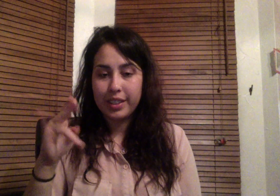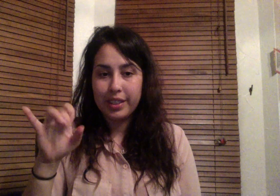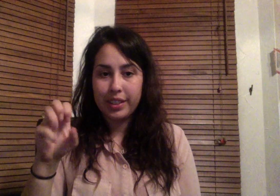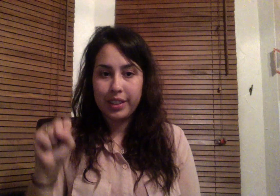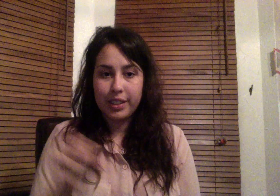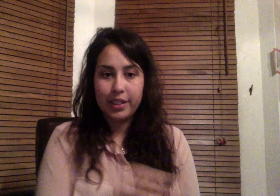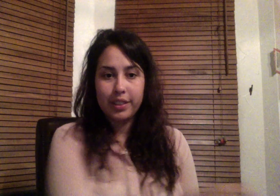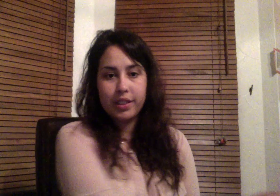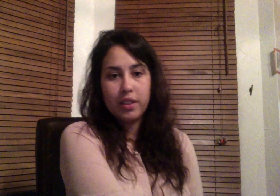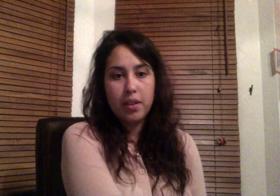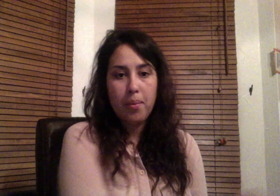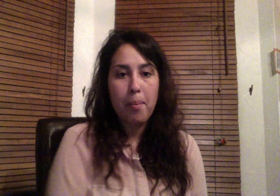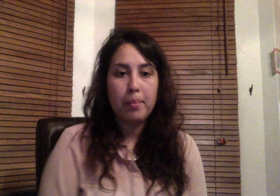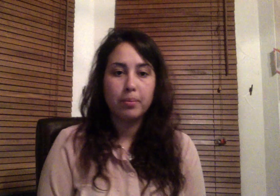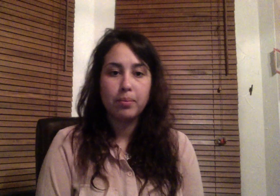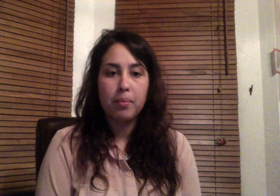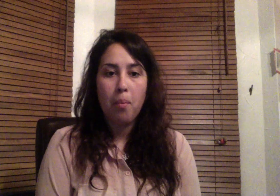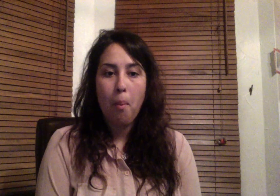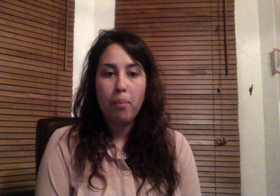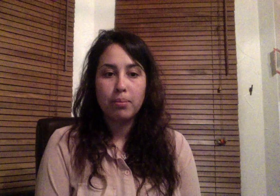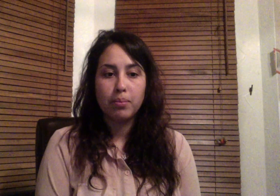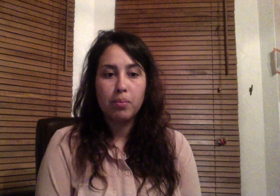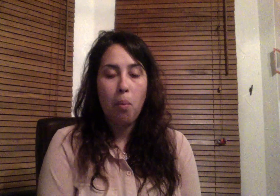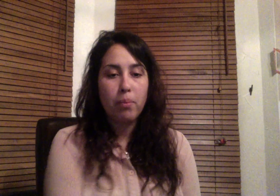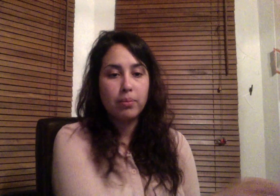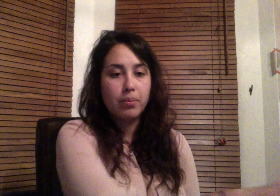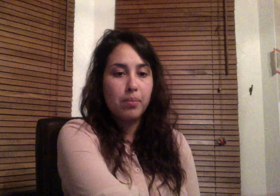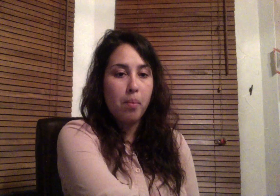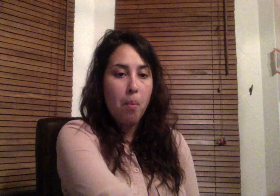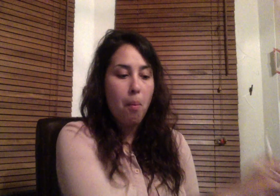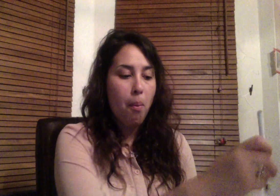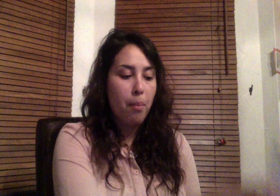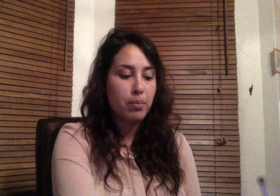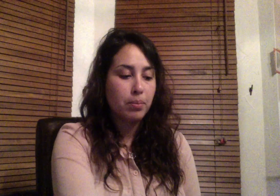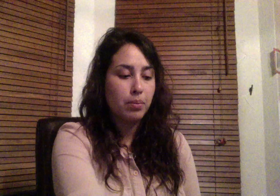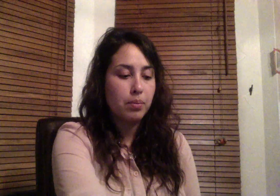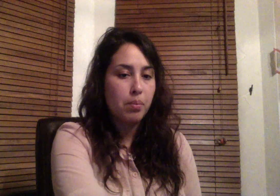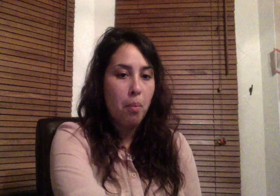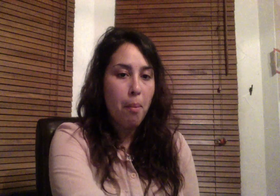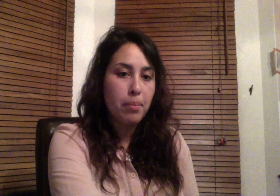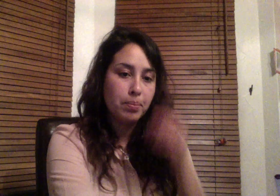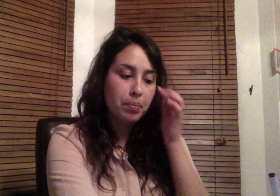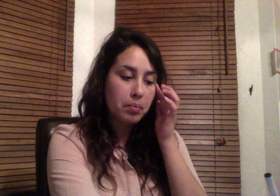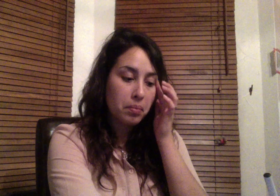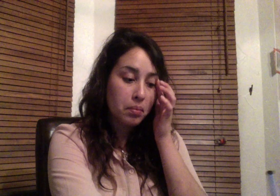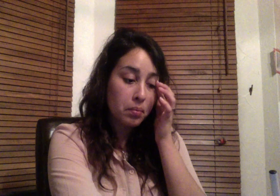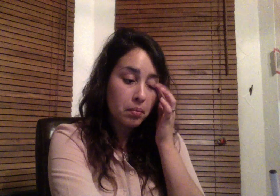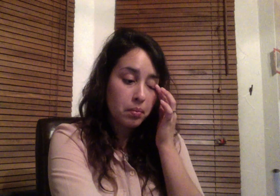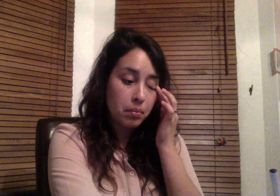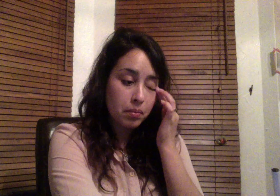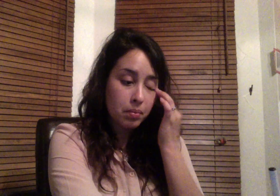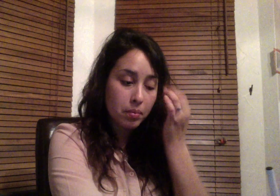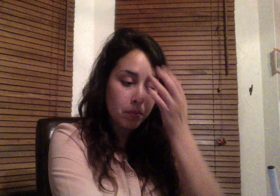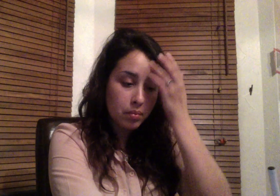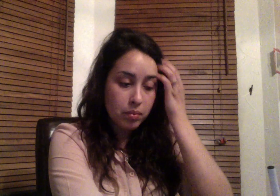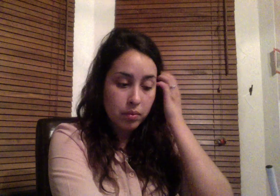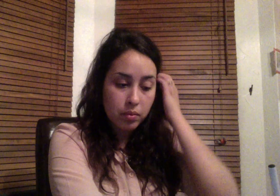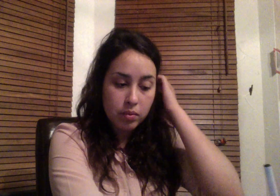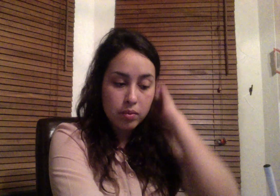carbon dioxide. Underwater photosynthesis takes place at a slower pace than the normal photosynthesis. This